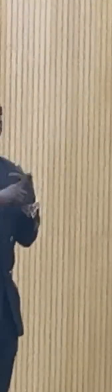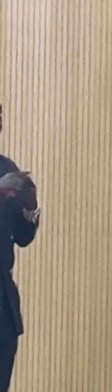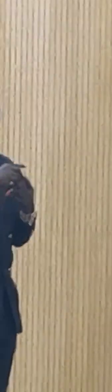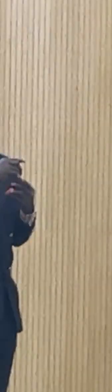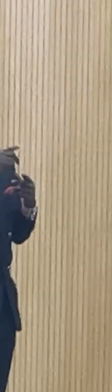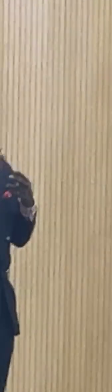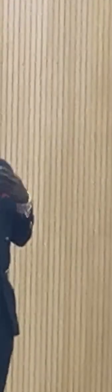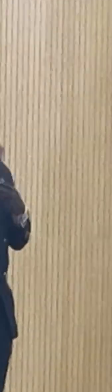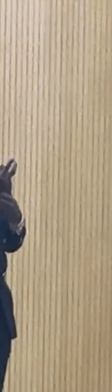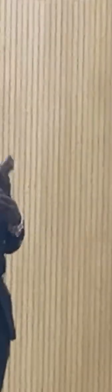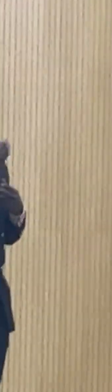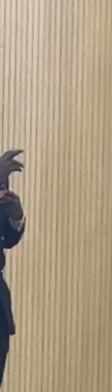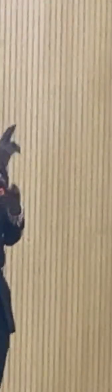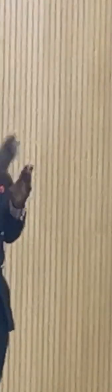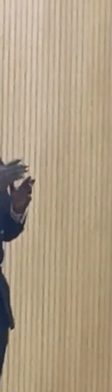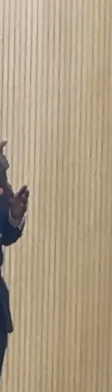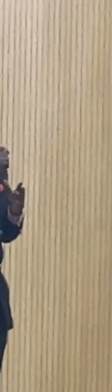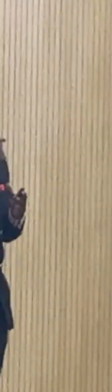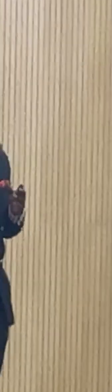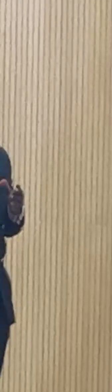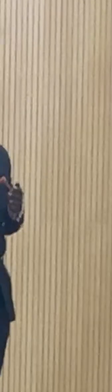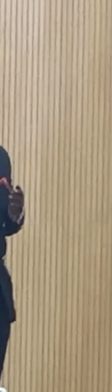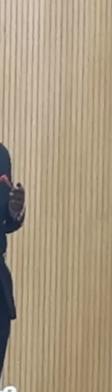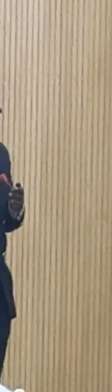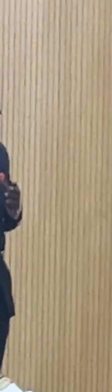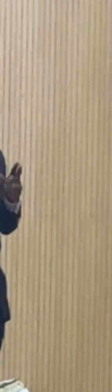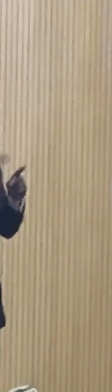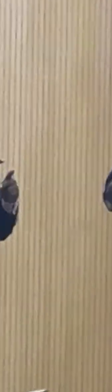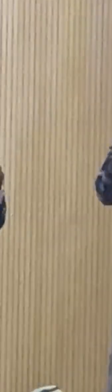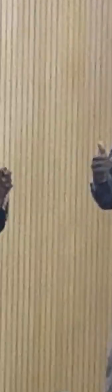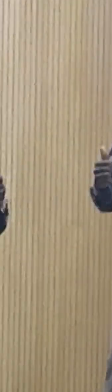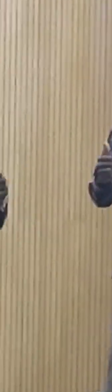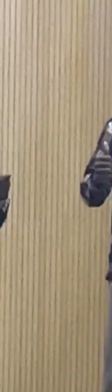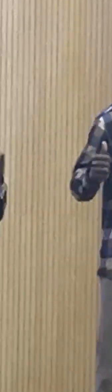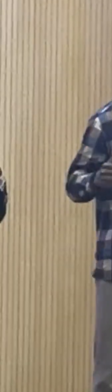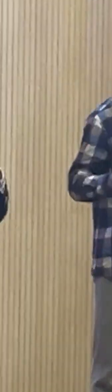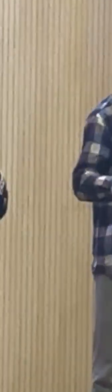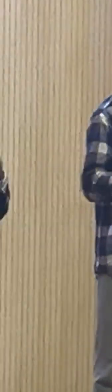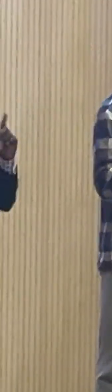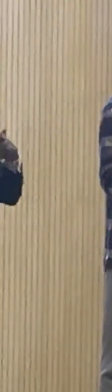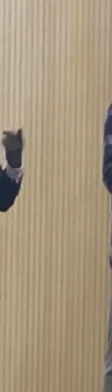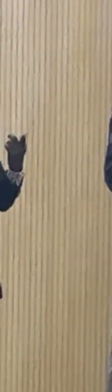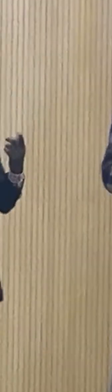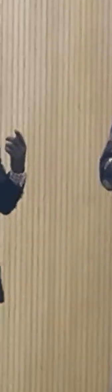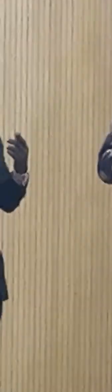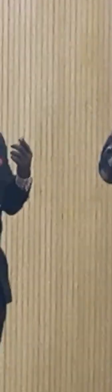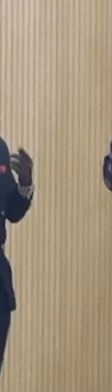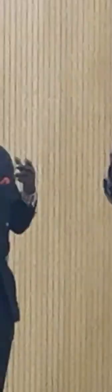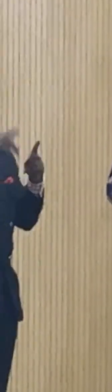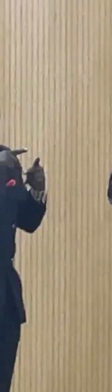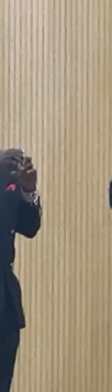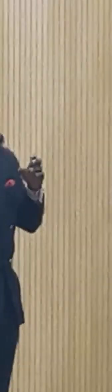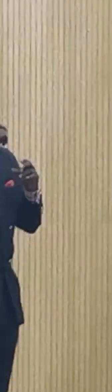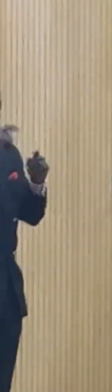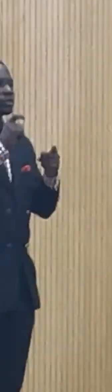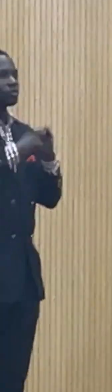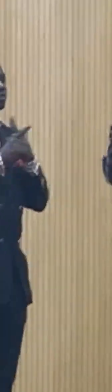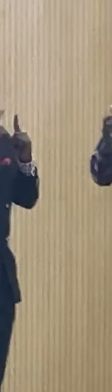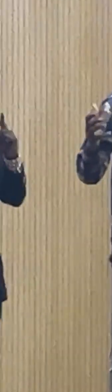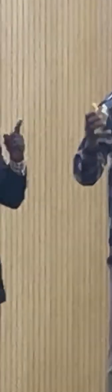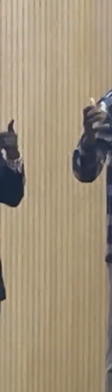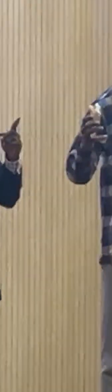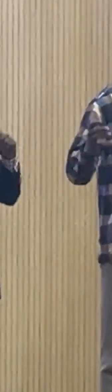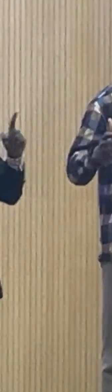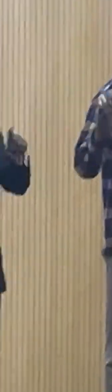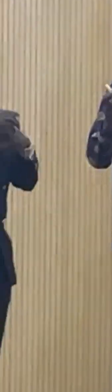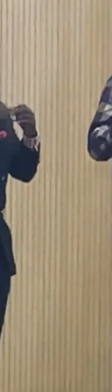visuals. Now, the hearing person does not need to know sign language. The deaf person do not need to speak, but